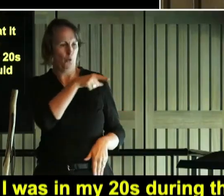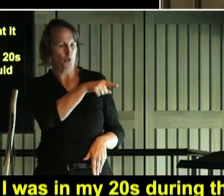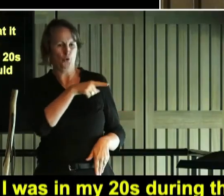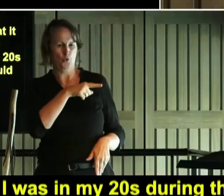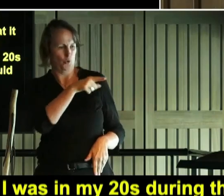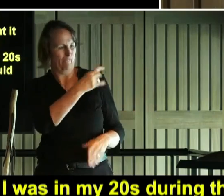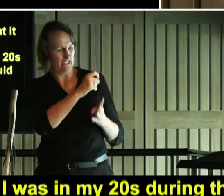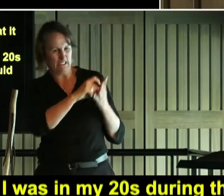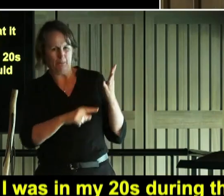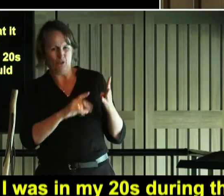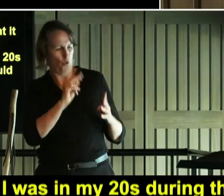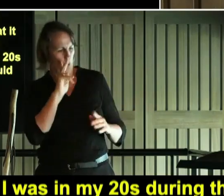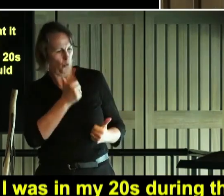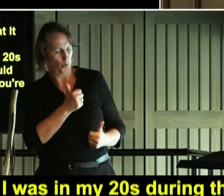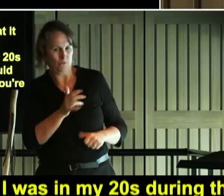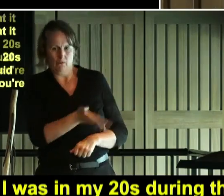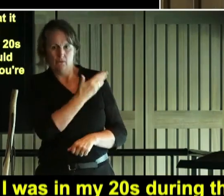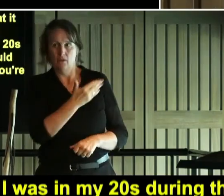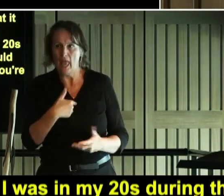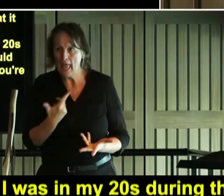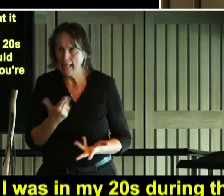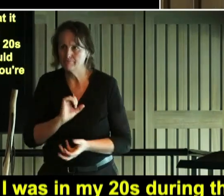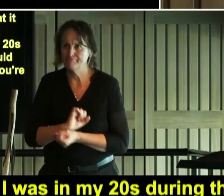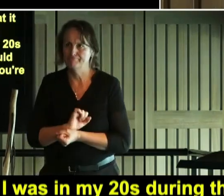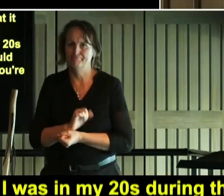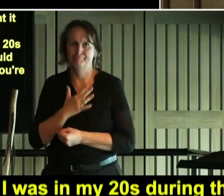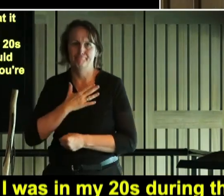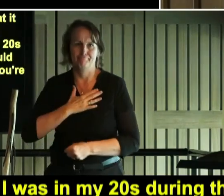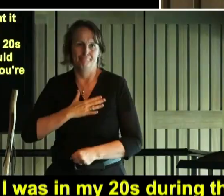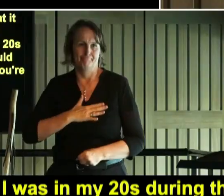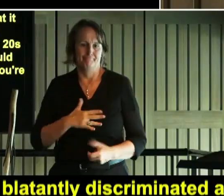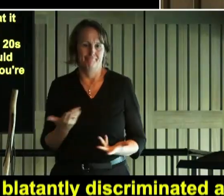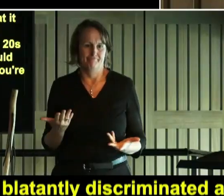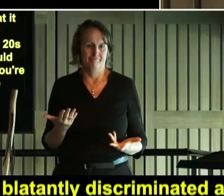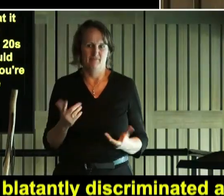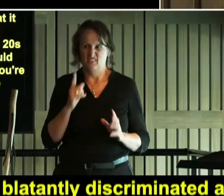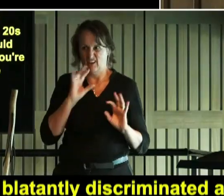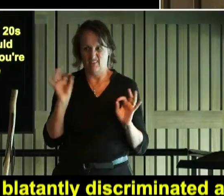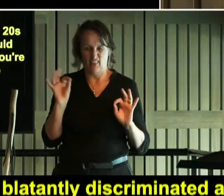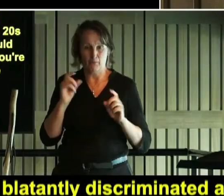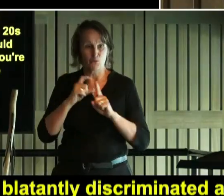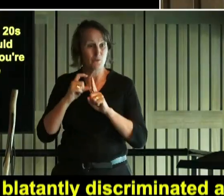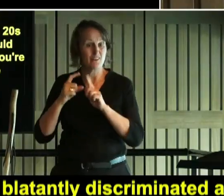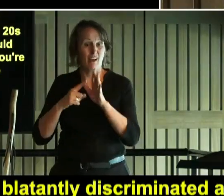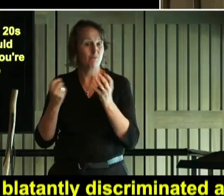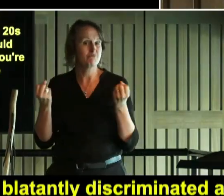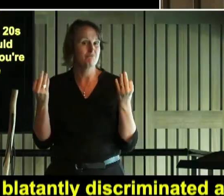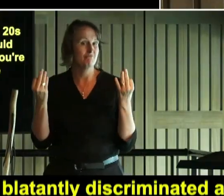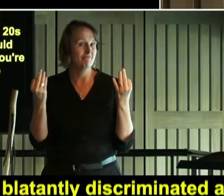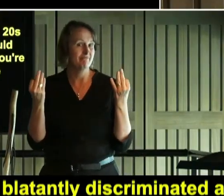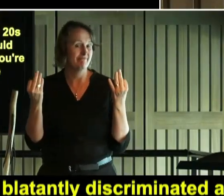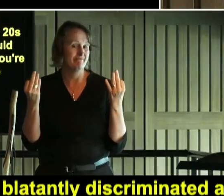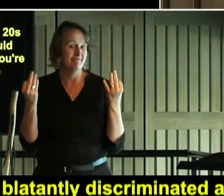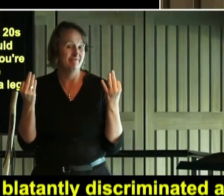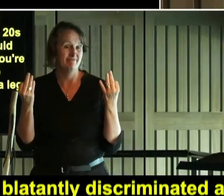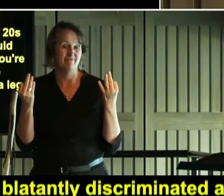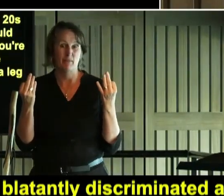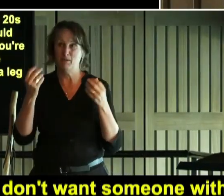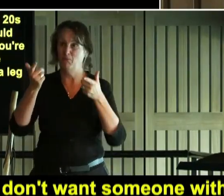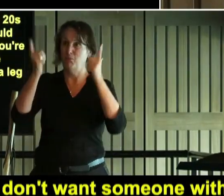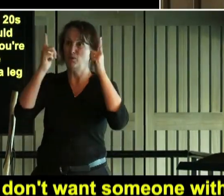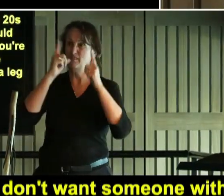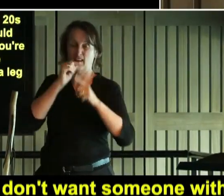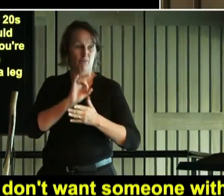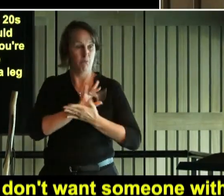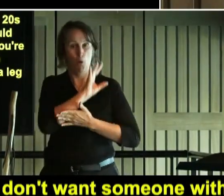a disability. It's not a good look. And you didn't have technically a leg to stand on because that was perfectly okay to say that sort